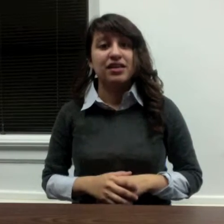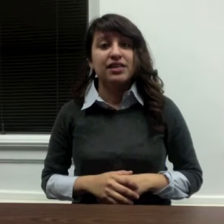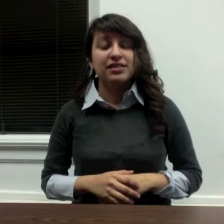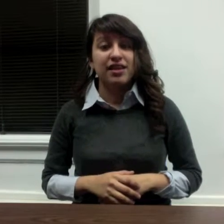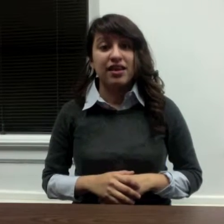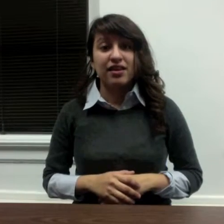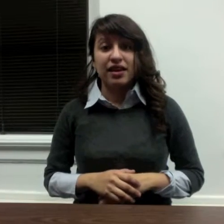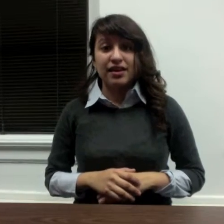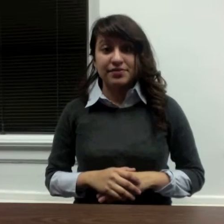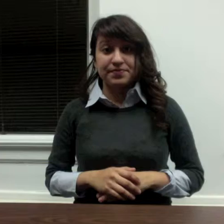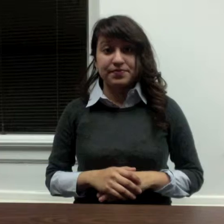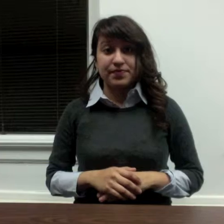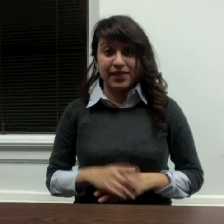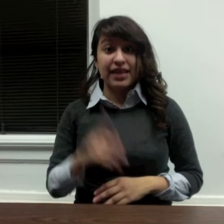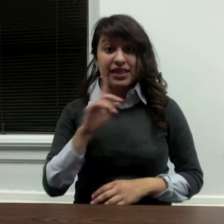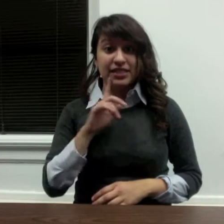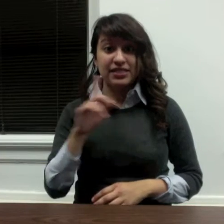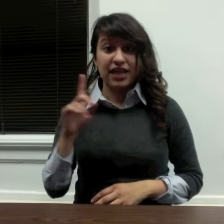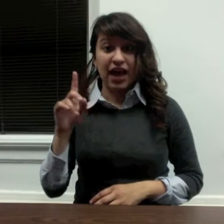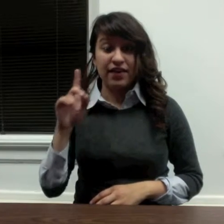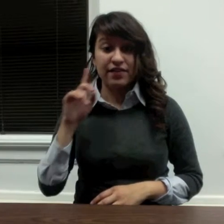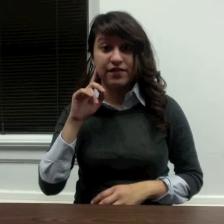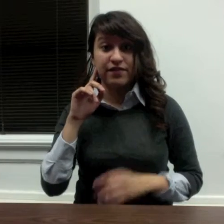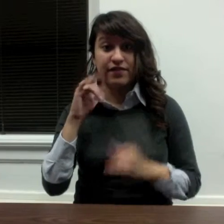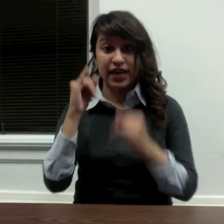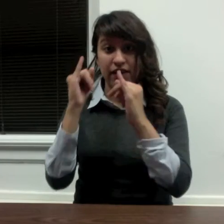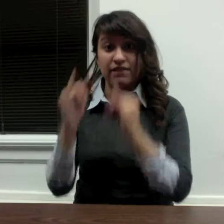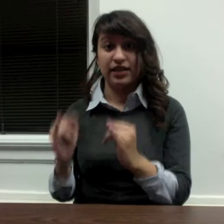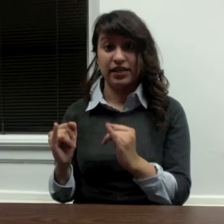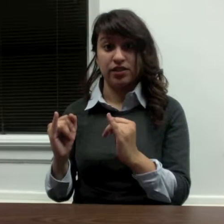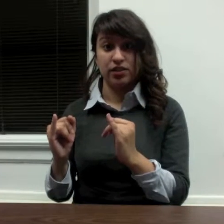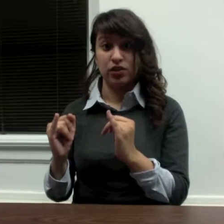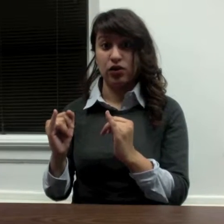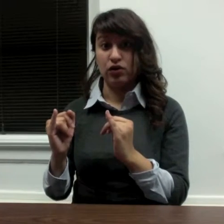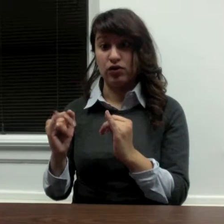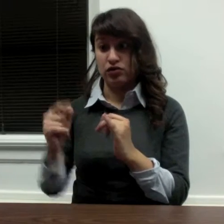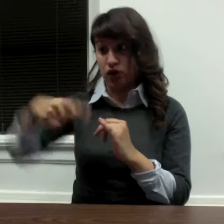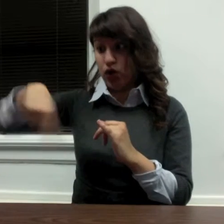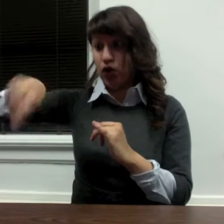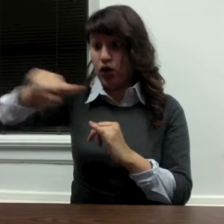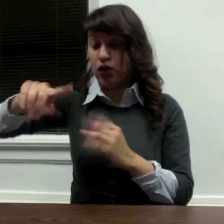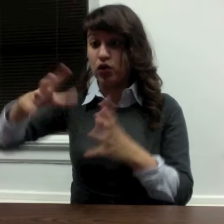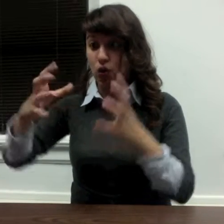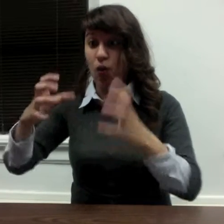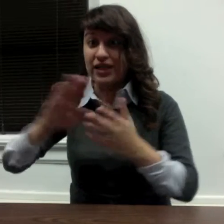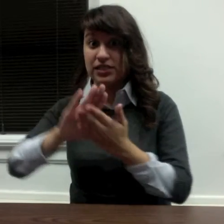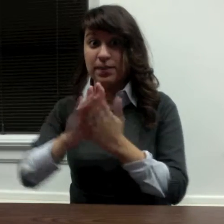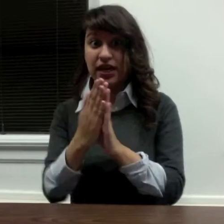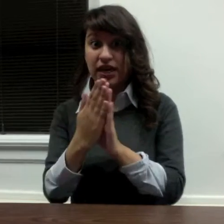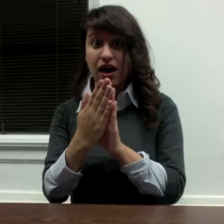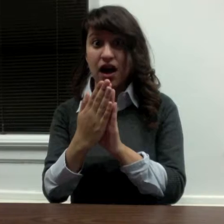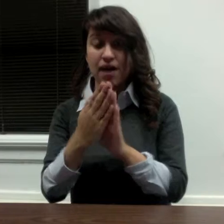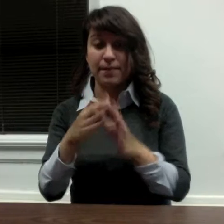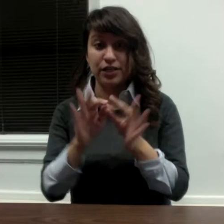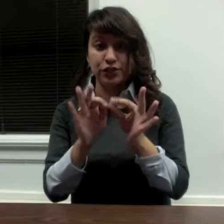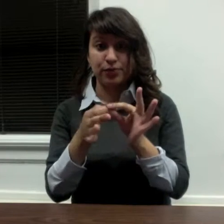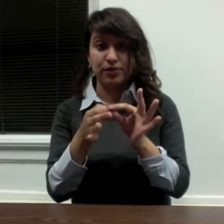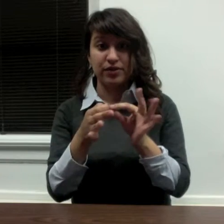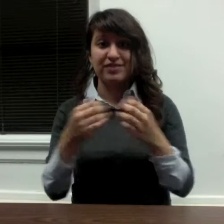the deaf individuals who want to become interpreters have a good,